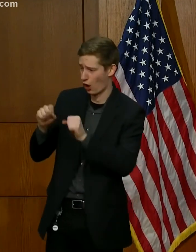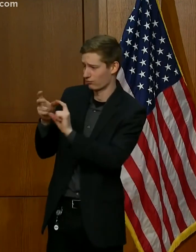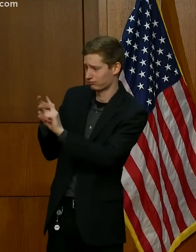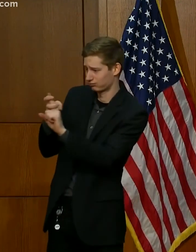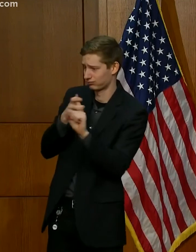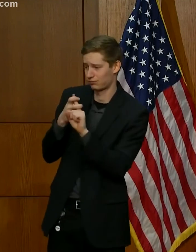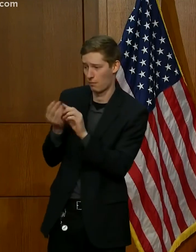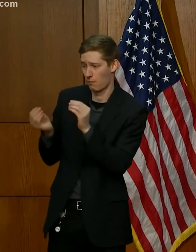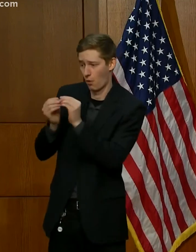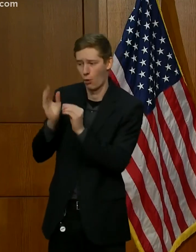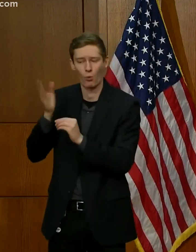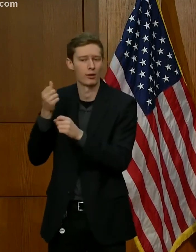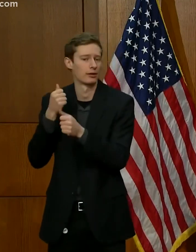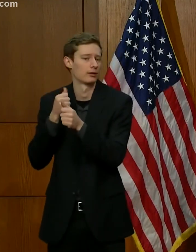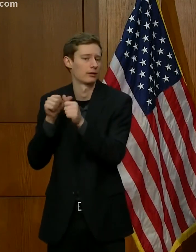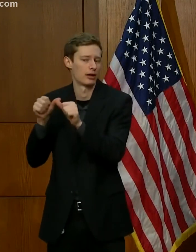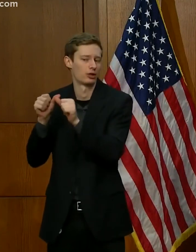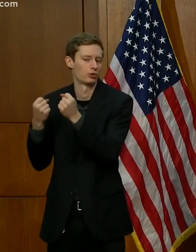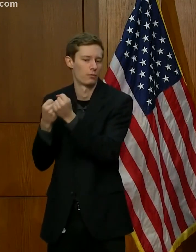continue to do that as well.